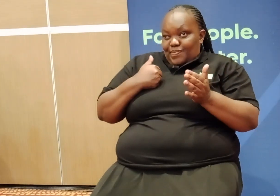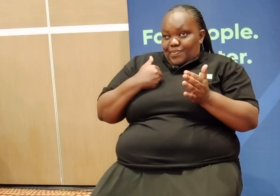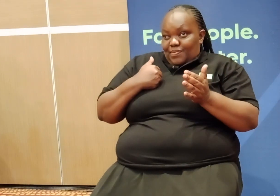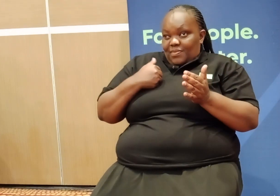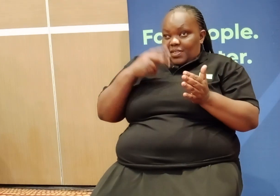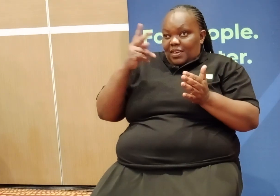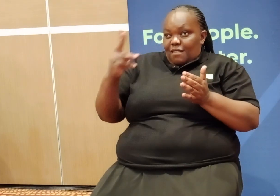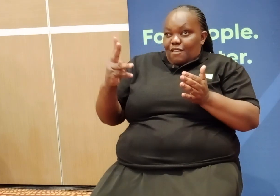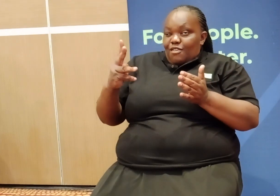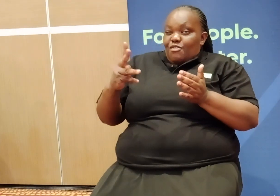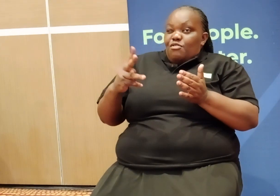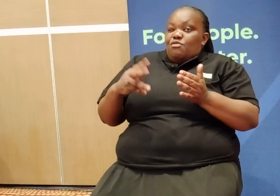Fourth, we have